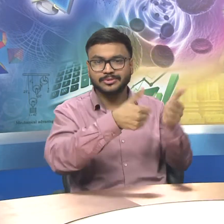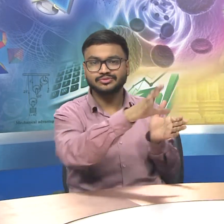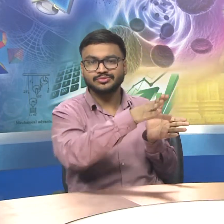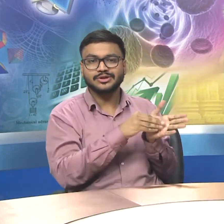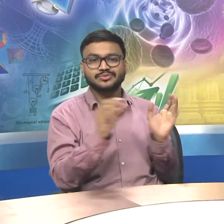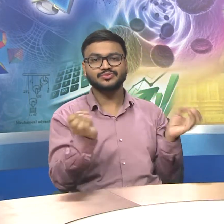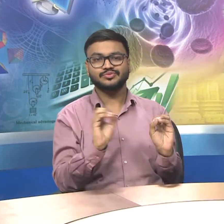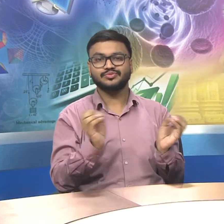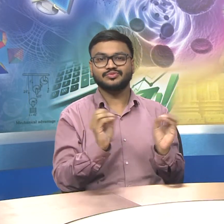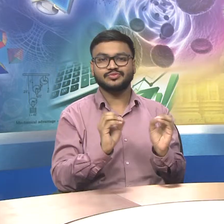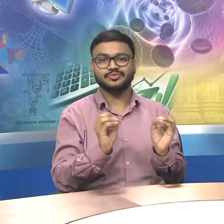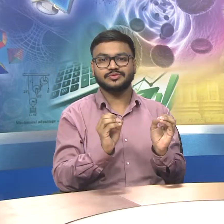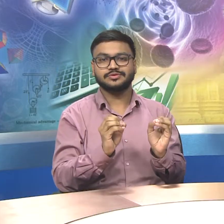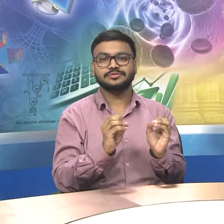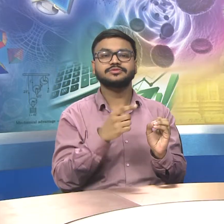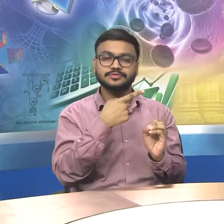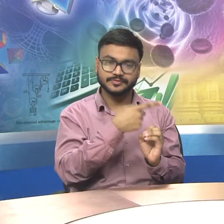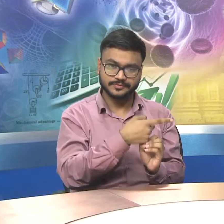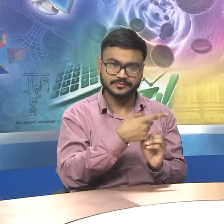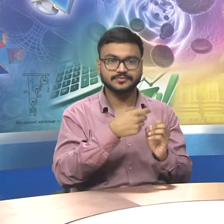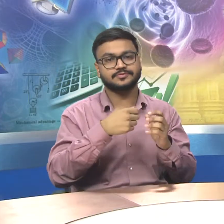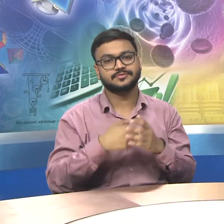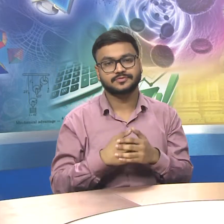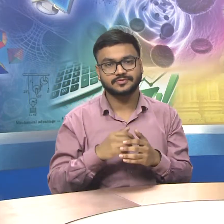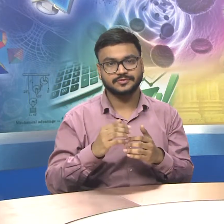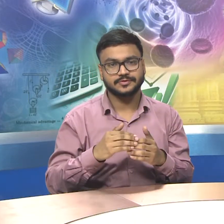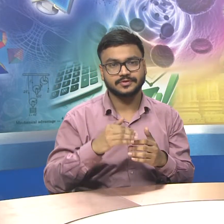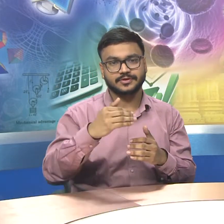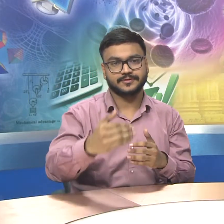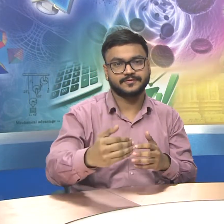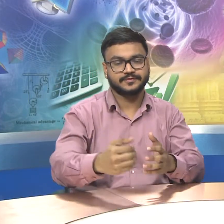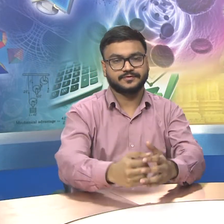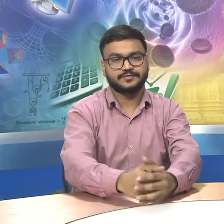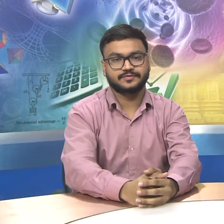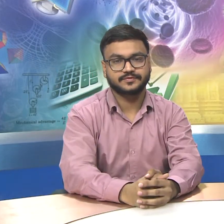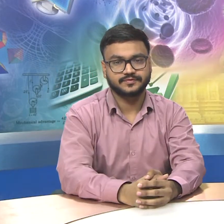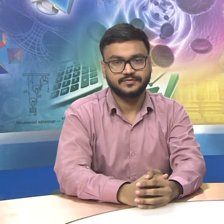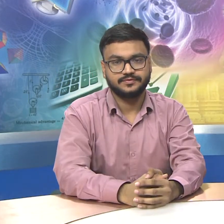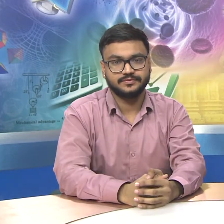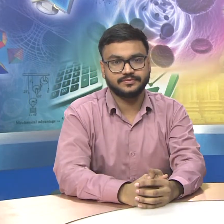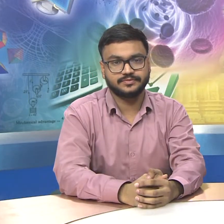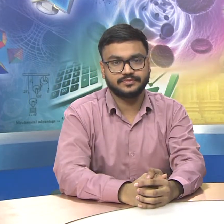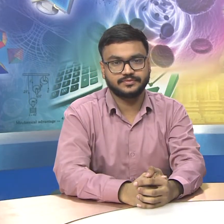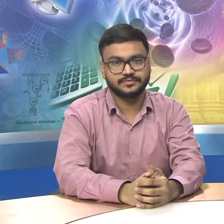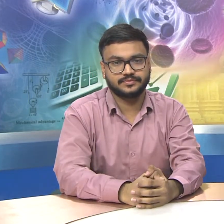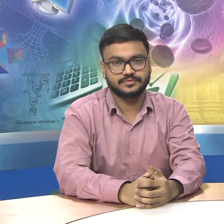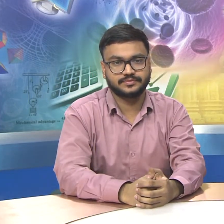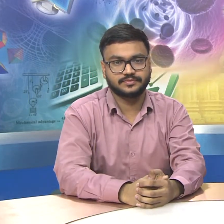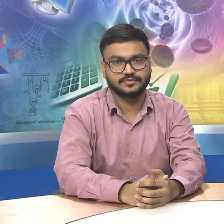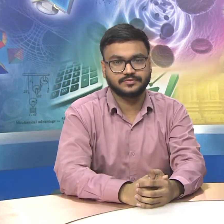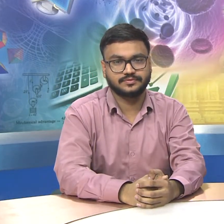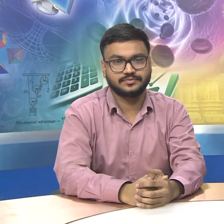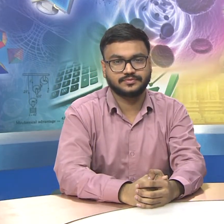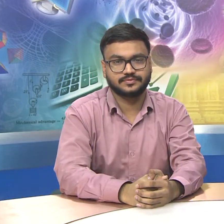For example, I work very hard. In this, possible is non-iconic sign.